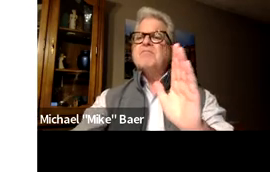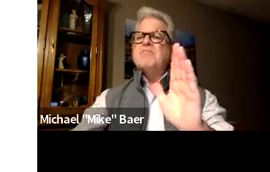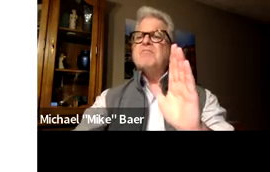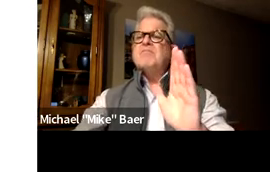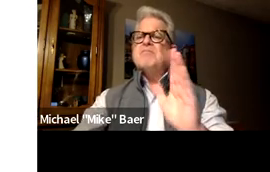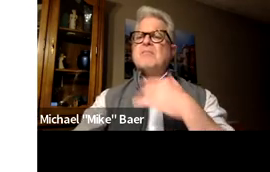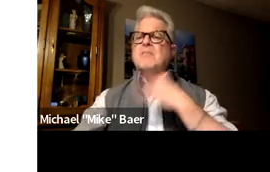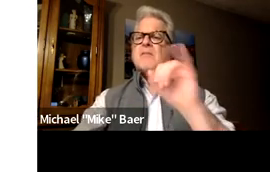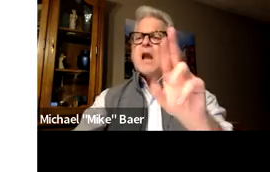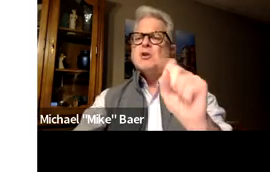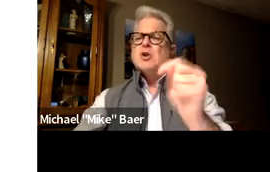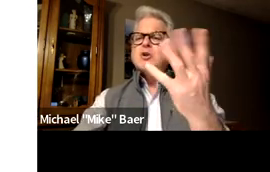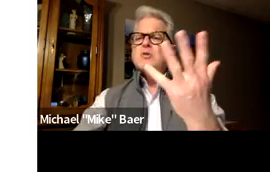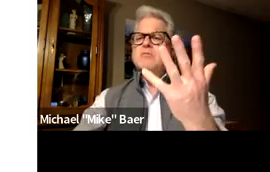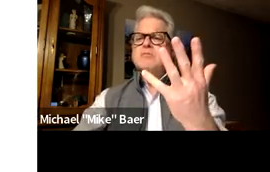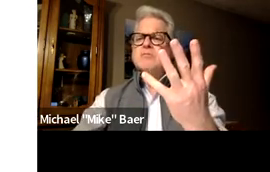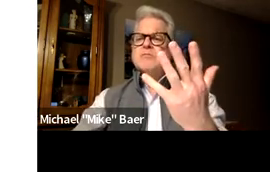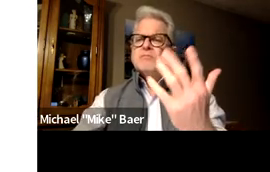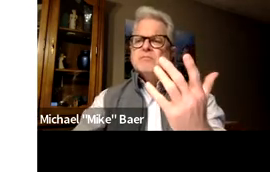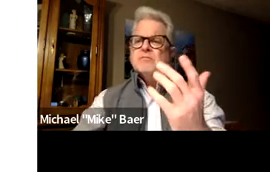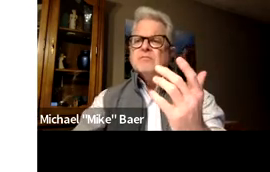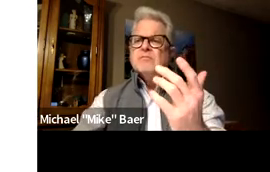Okay. This is Mike.